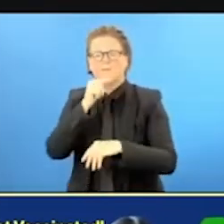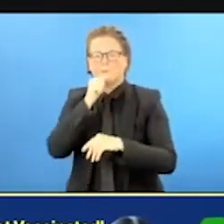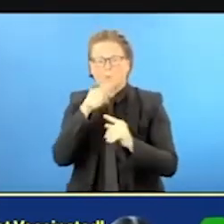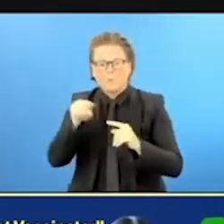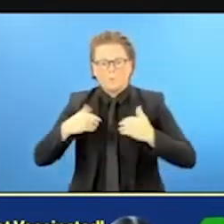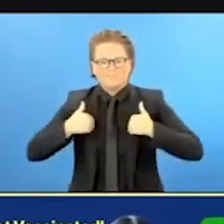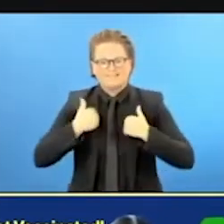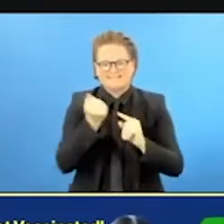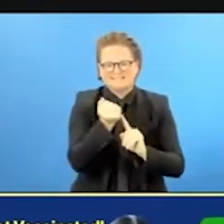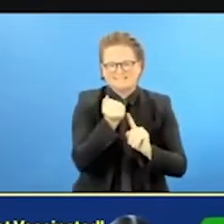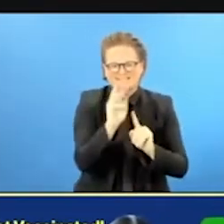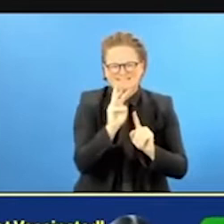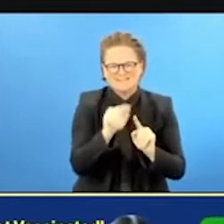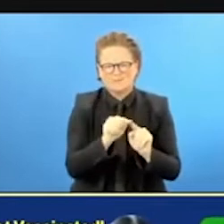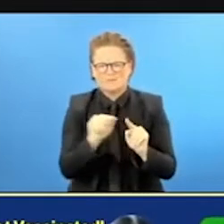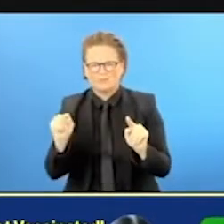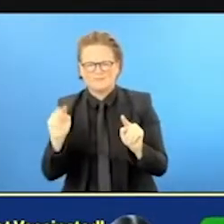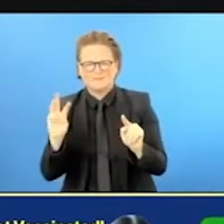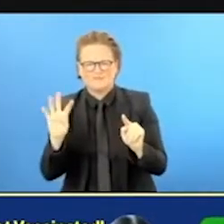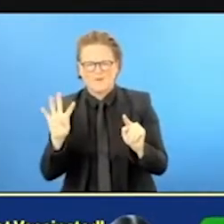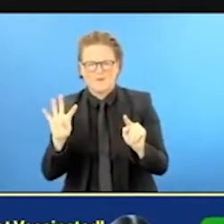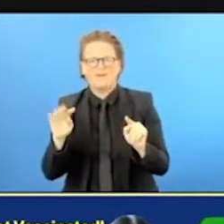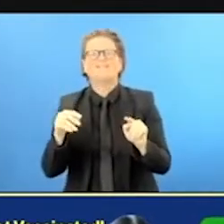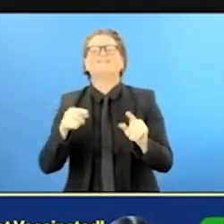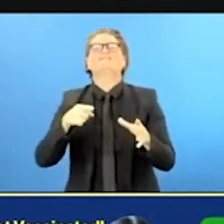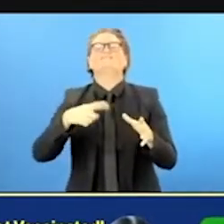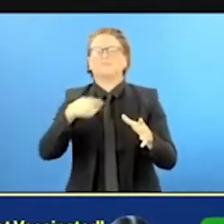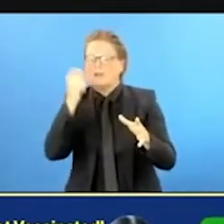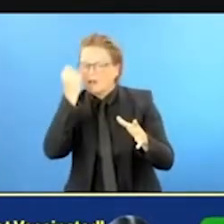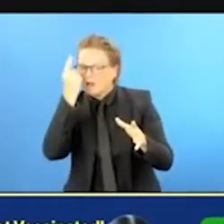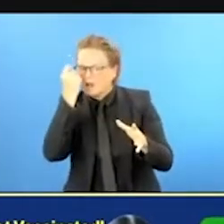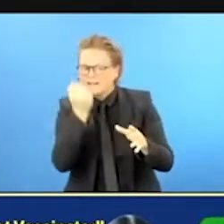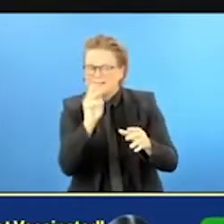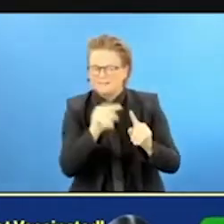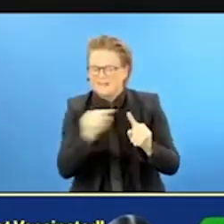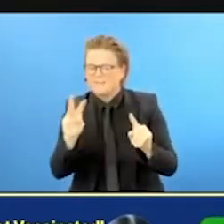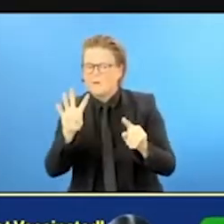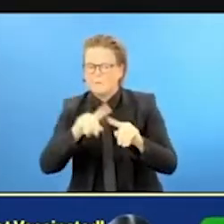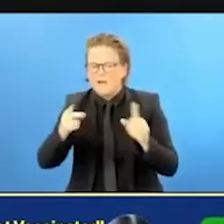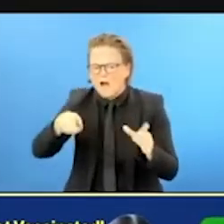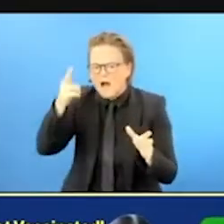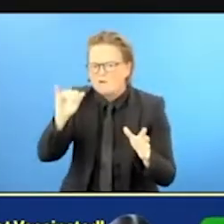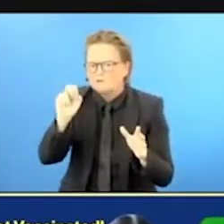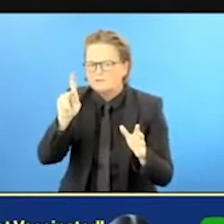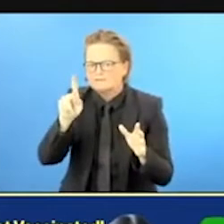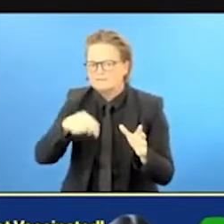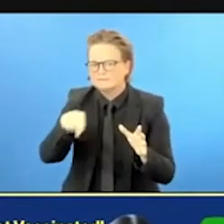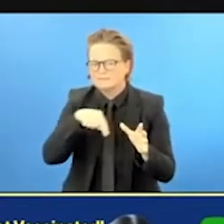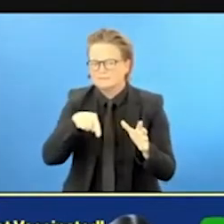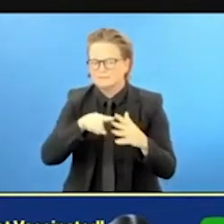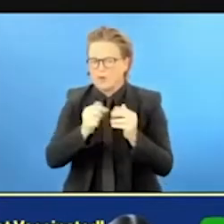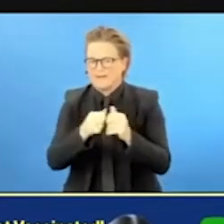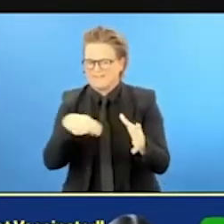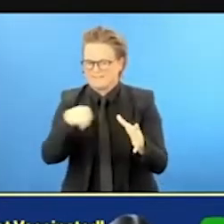high risk for COVID-19. And this included people with certain qualifying